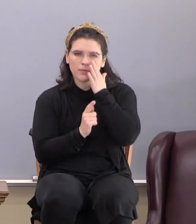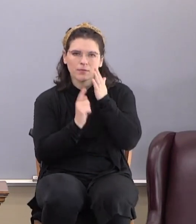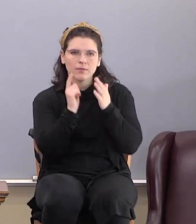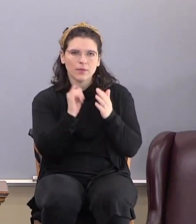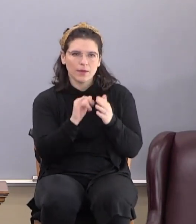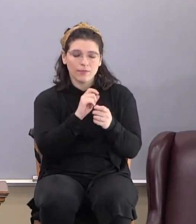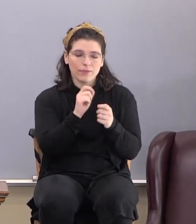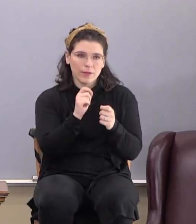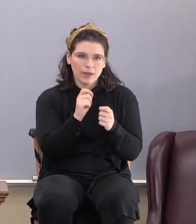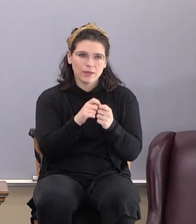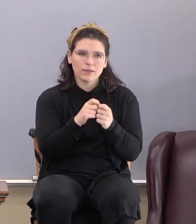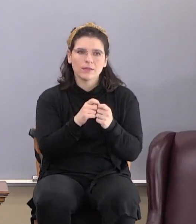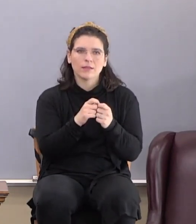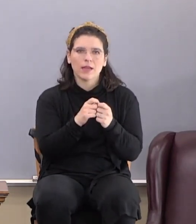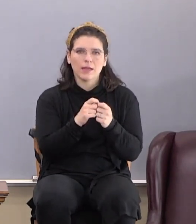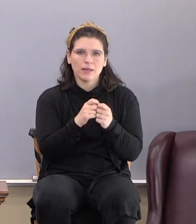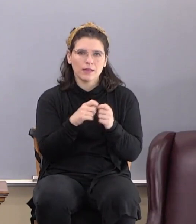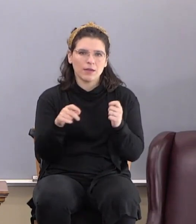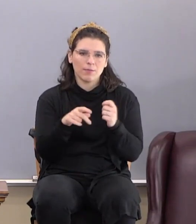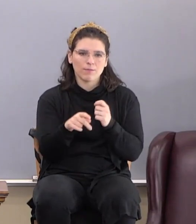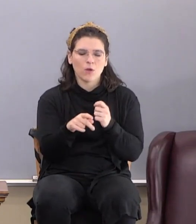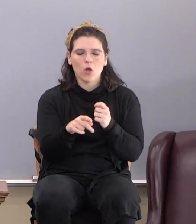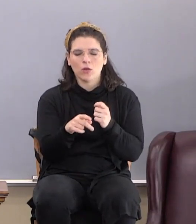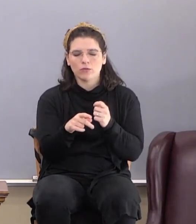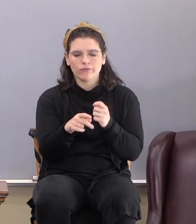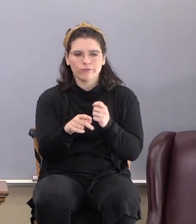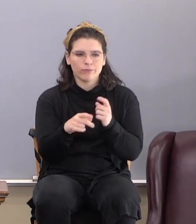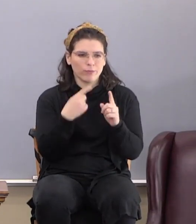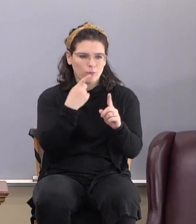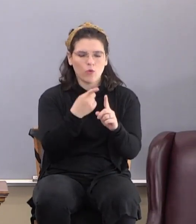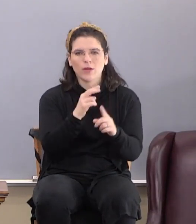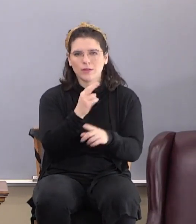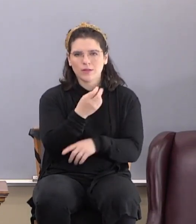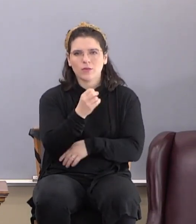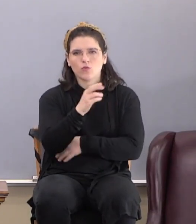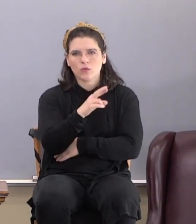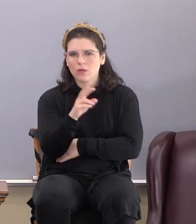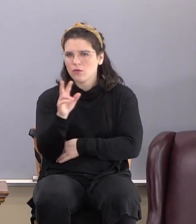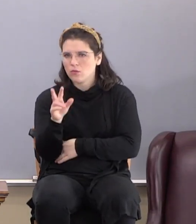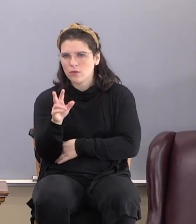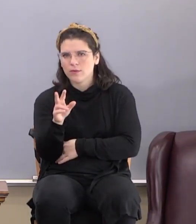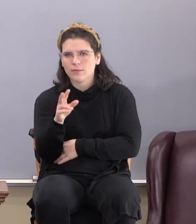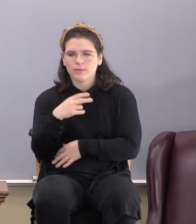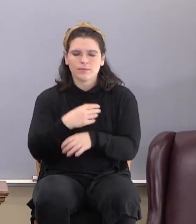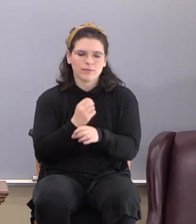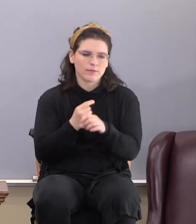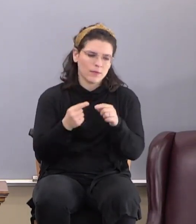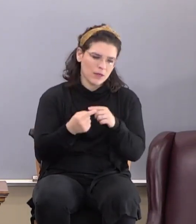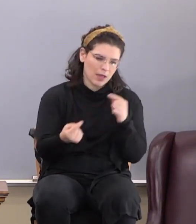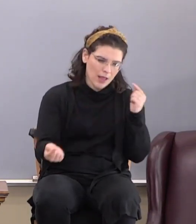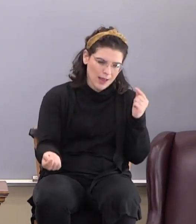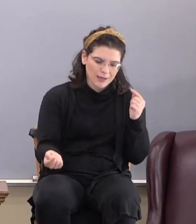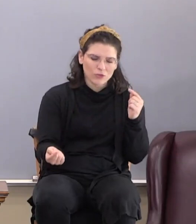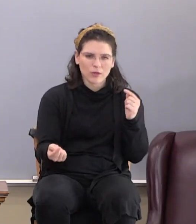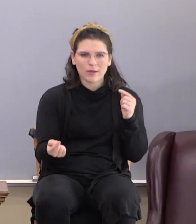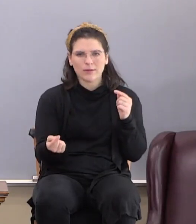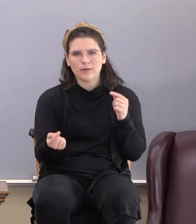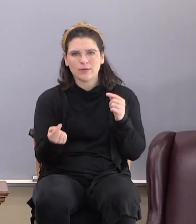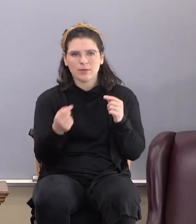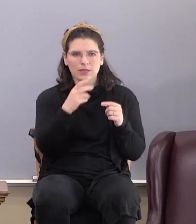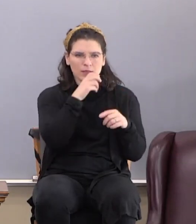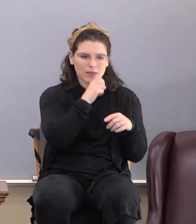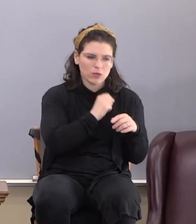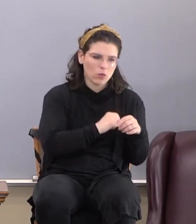That's exactly Paul's thrust in 2 Corinthians chapter 3 as he makes the contrast between the